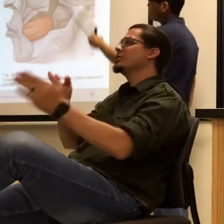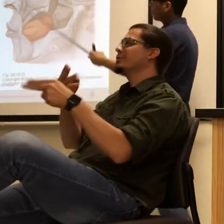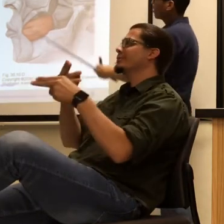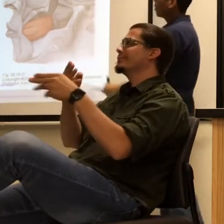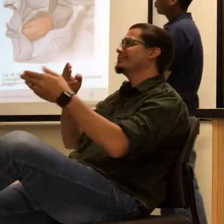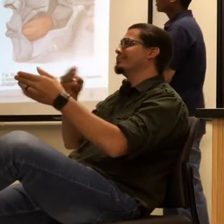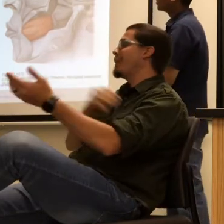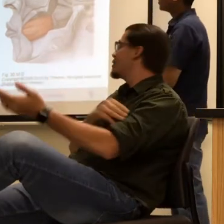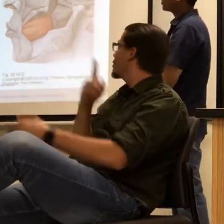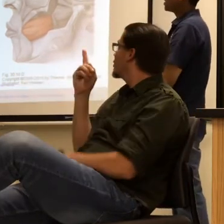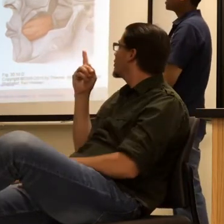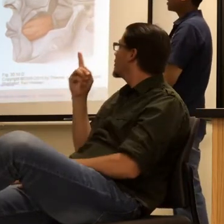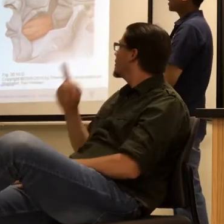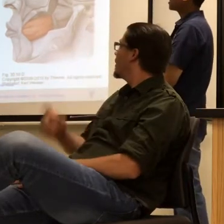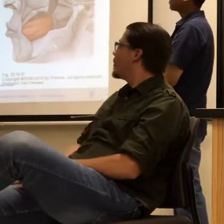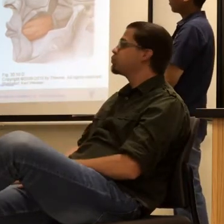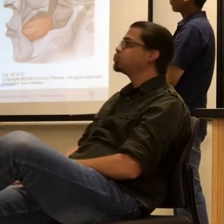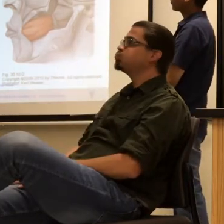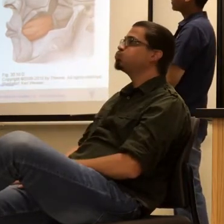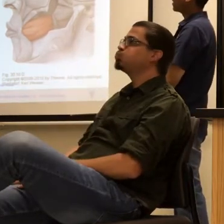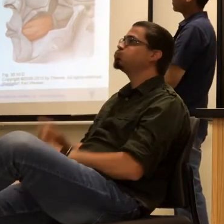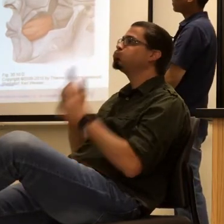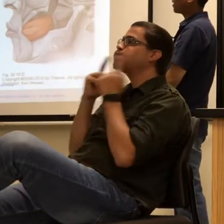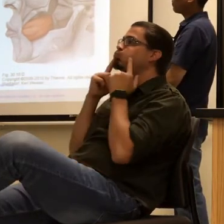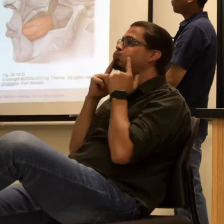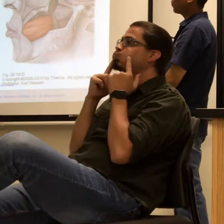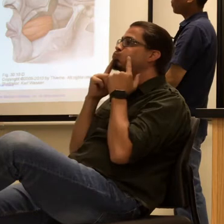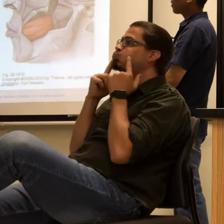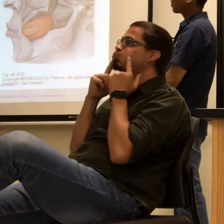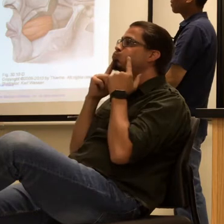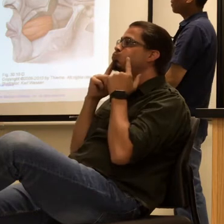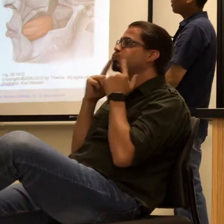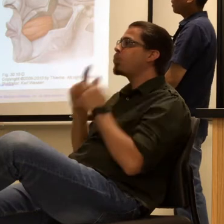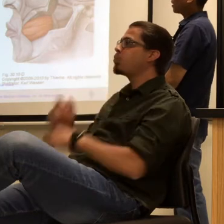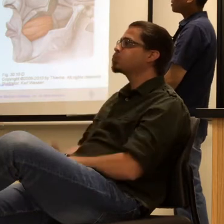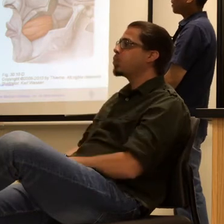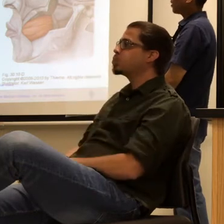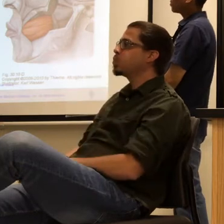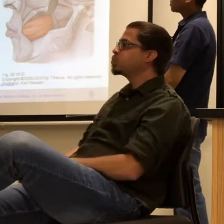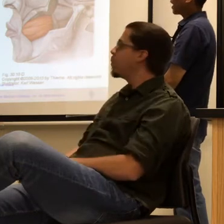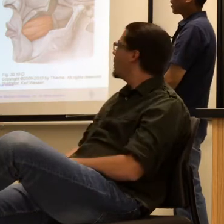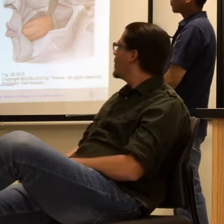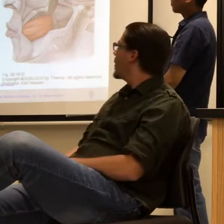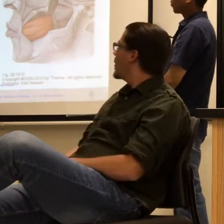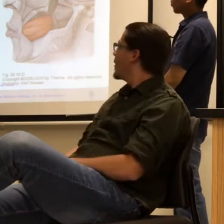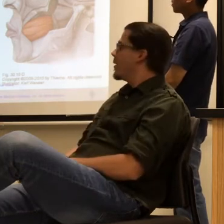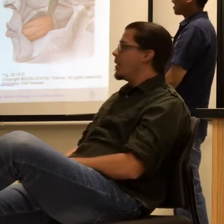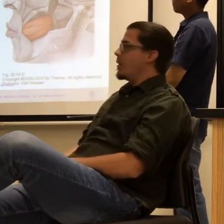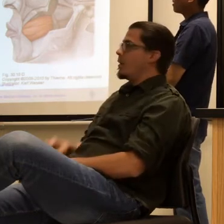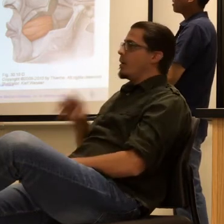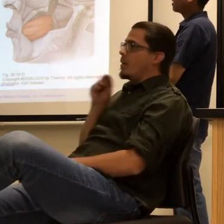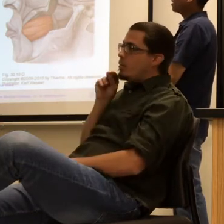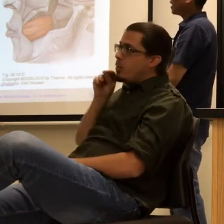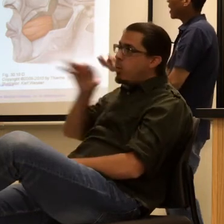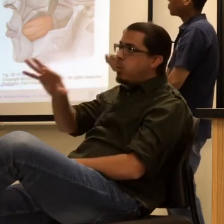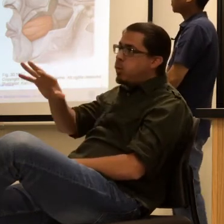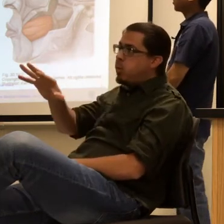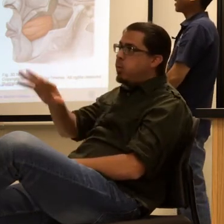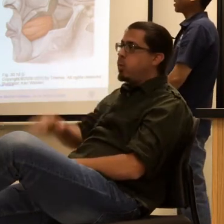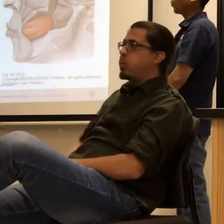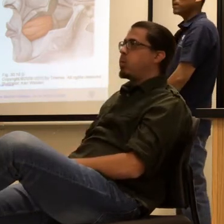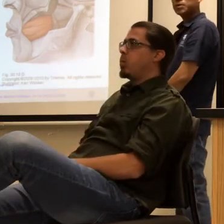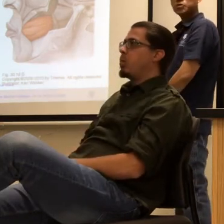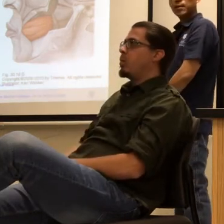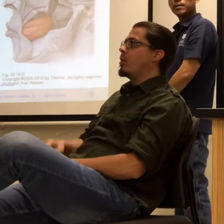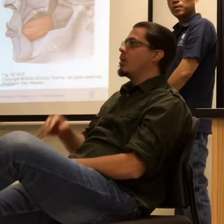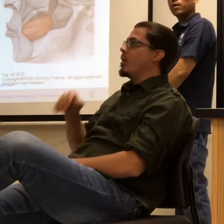here, yeah. Presses cheeks against molar teeth to keep food there, expels air from the oral cavity as when